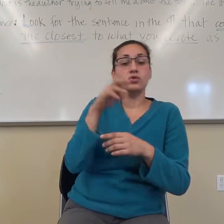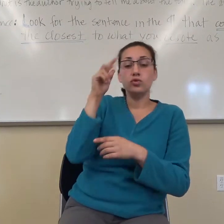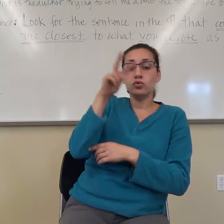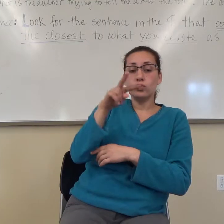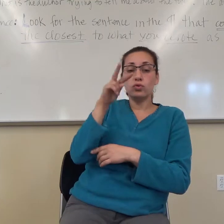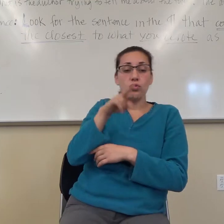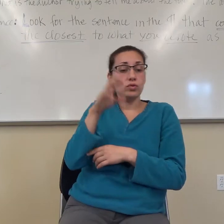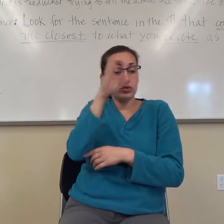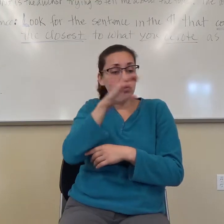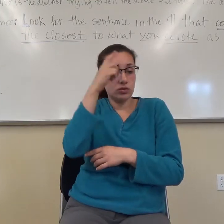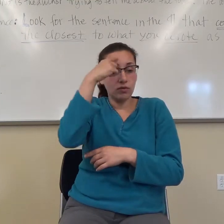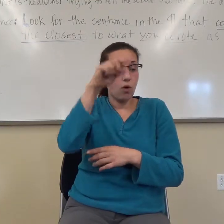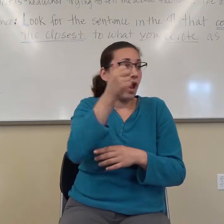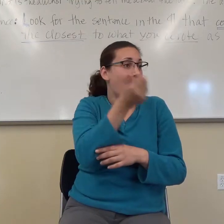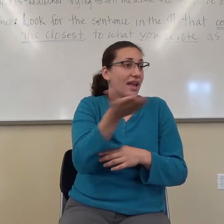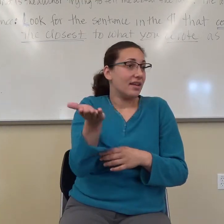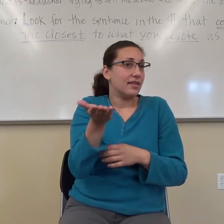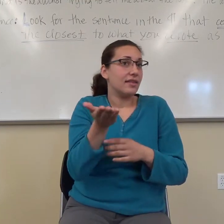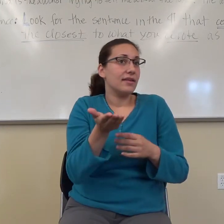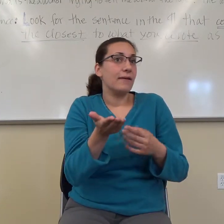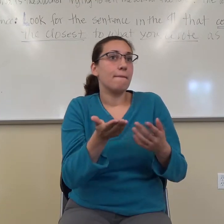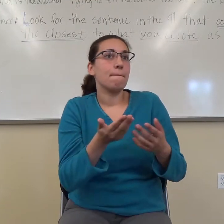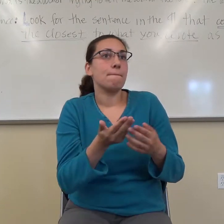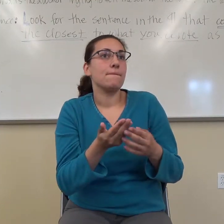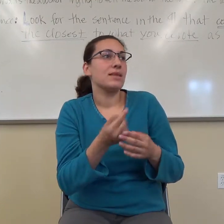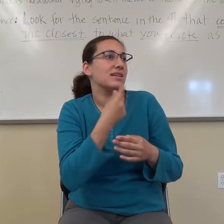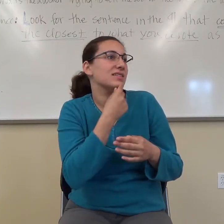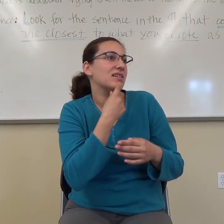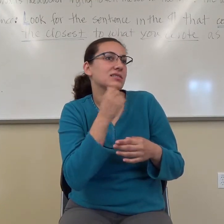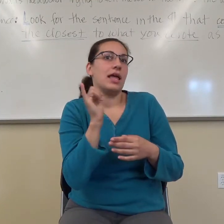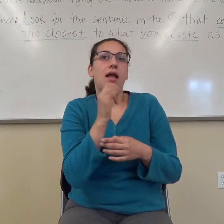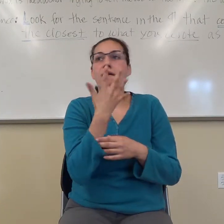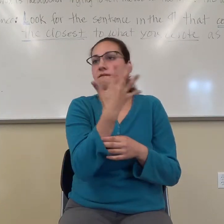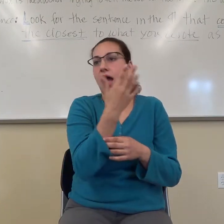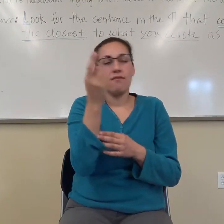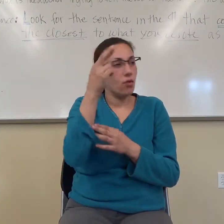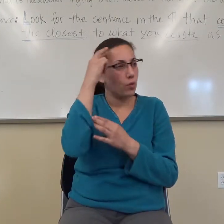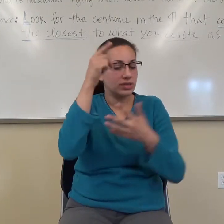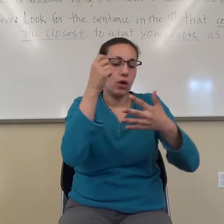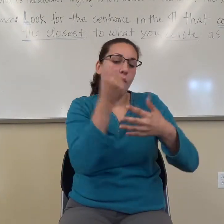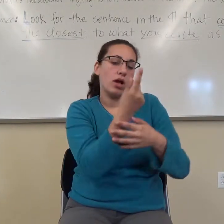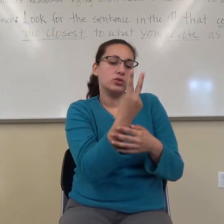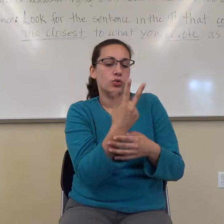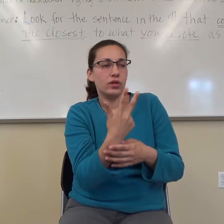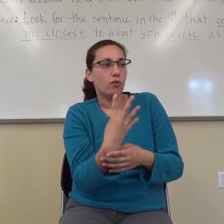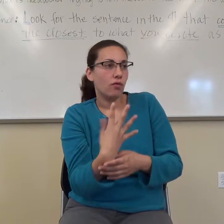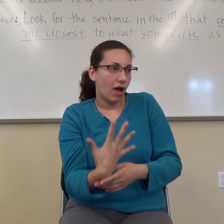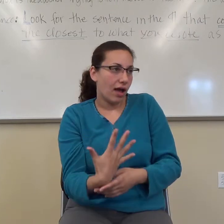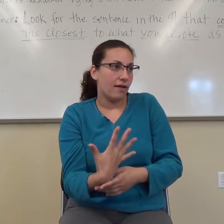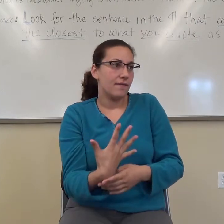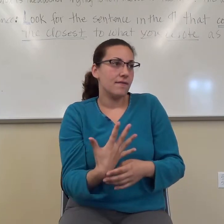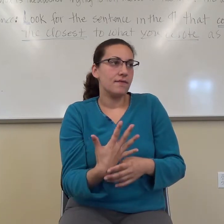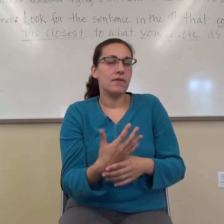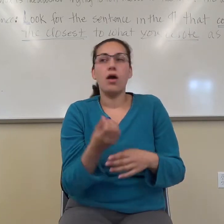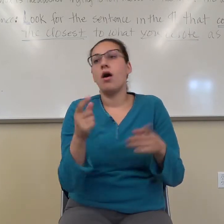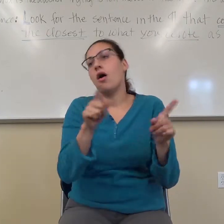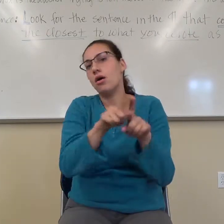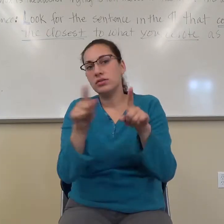says there are 5 reasons, 1, 2, 3, 4, 5. Also, in addition, write